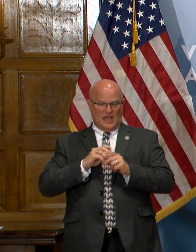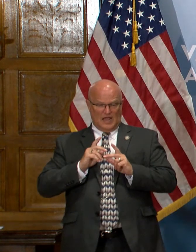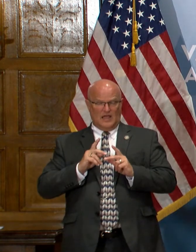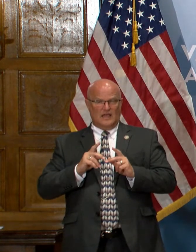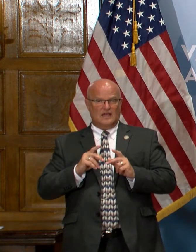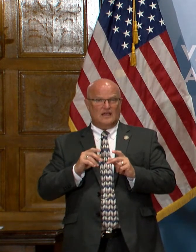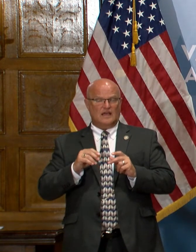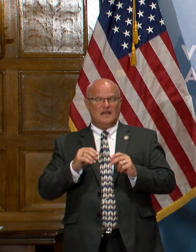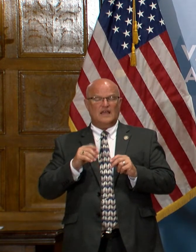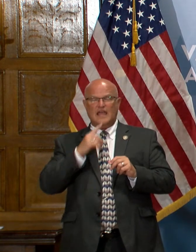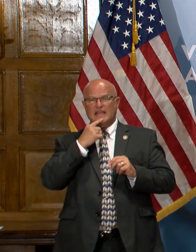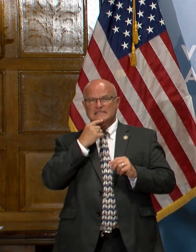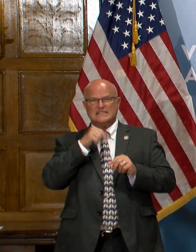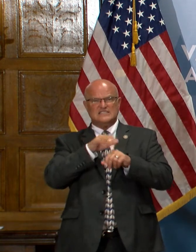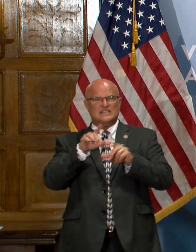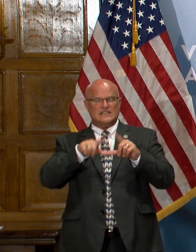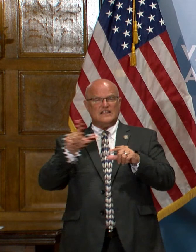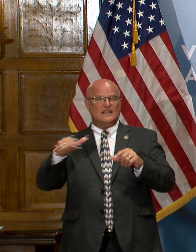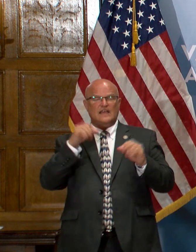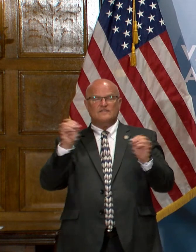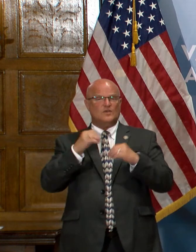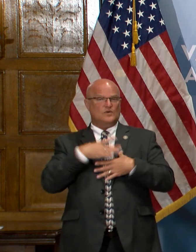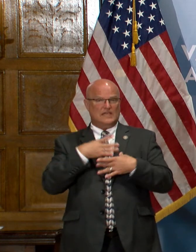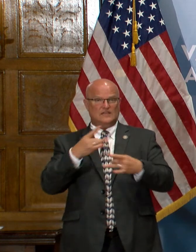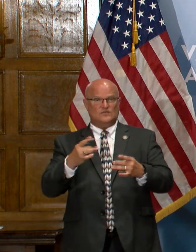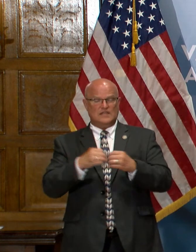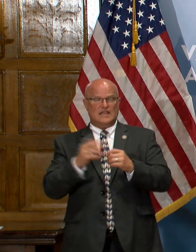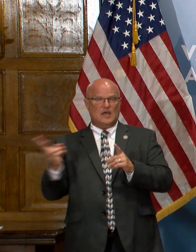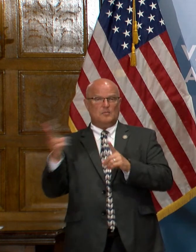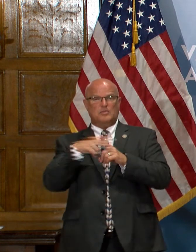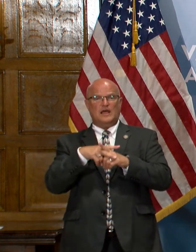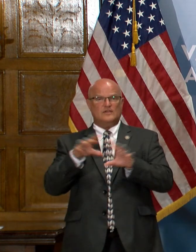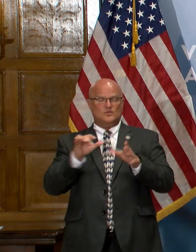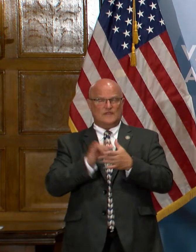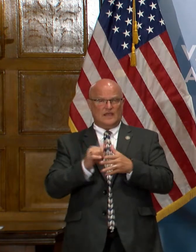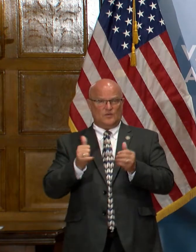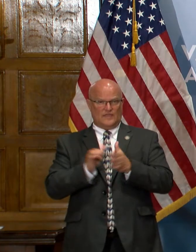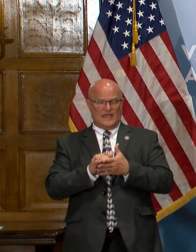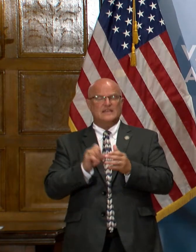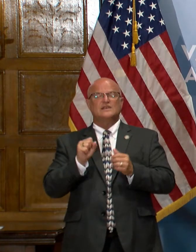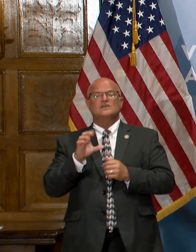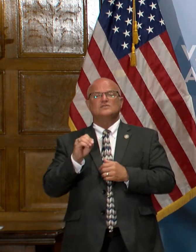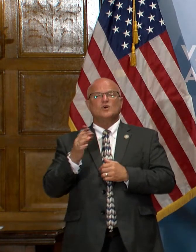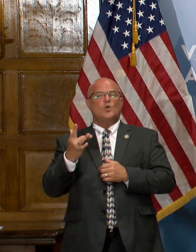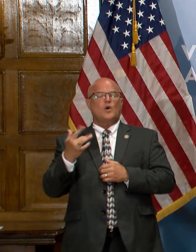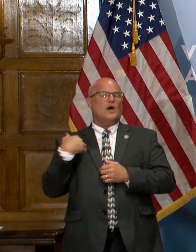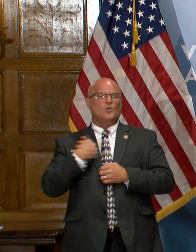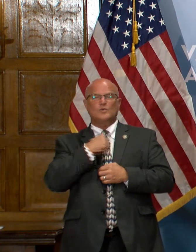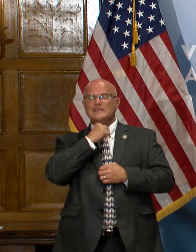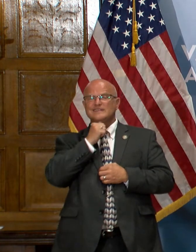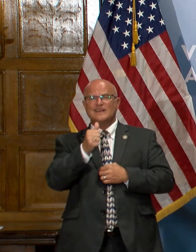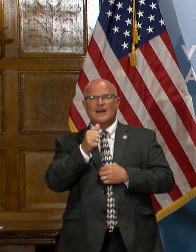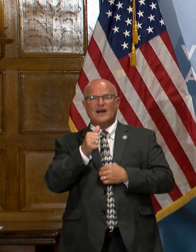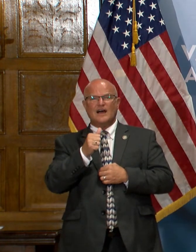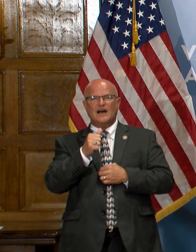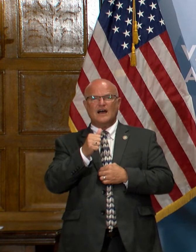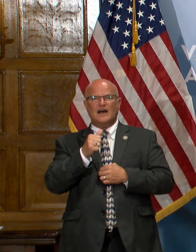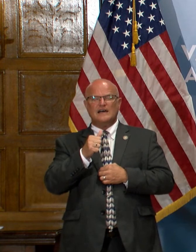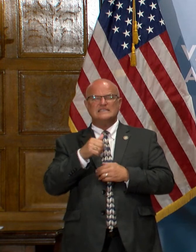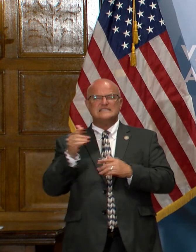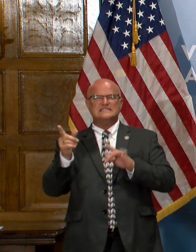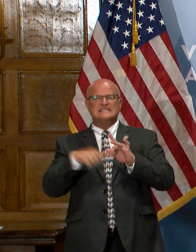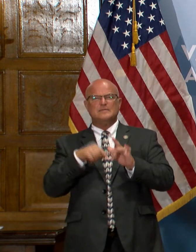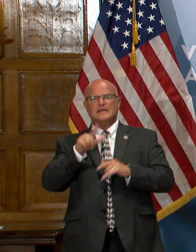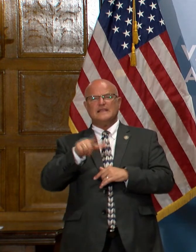spoken with landlords who mentioned that they have no interest in applying or doing anything with this. So why are we not just kind of skipping the